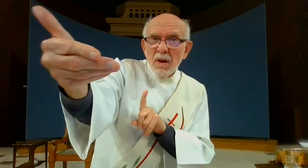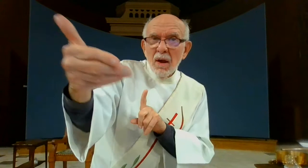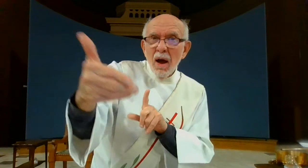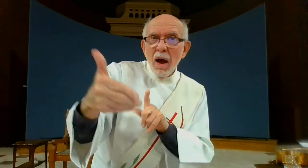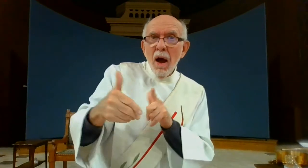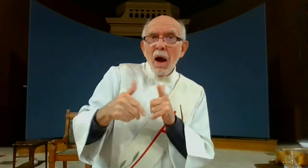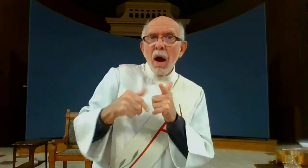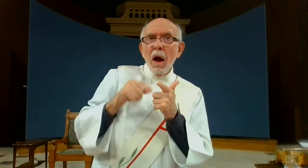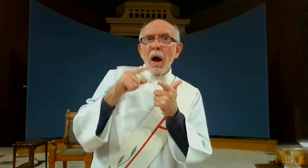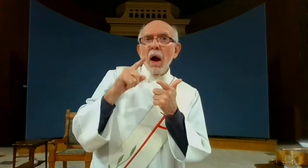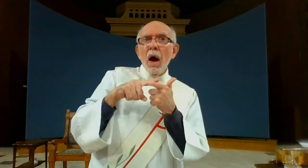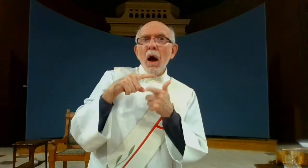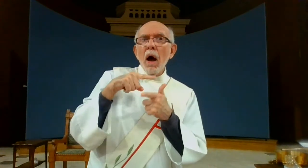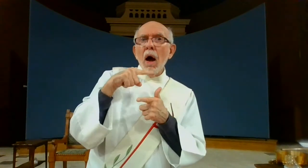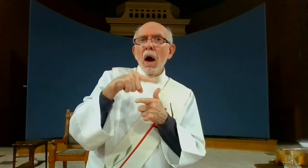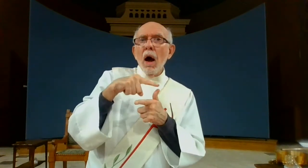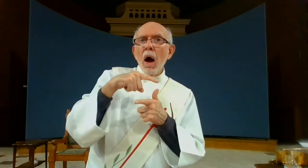So much later in their life.